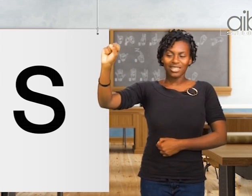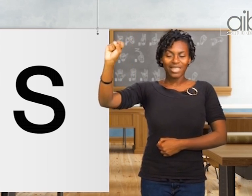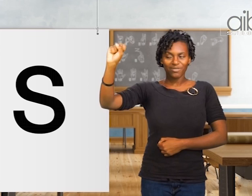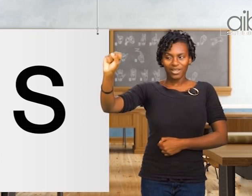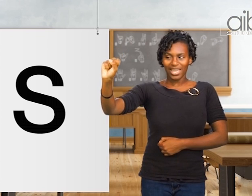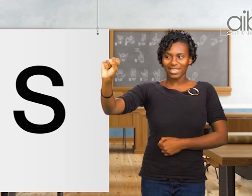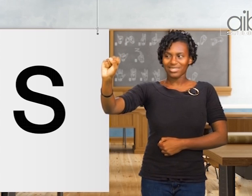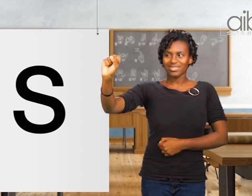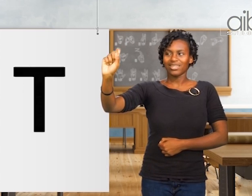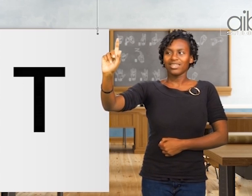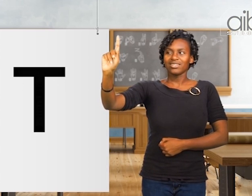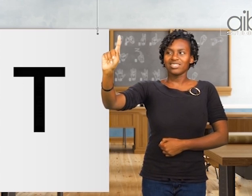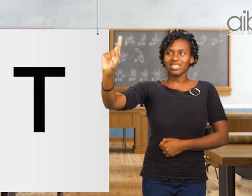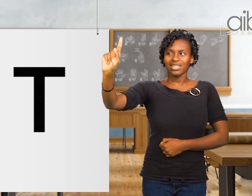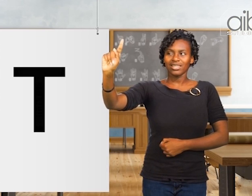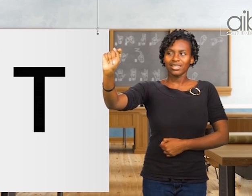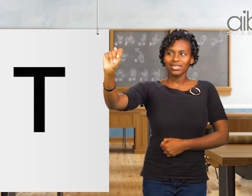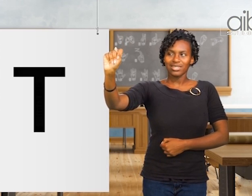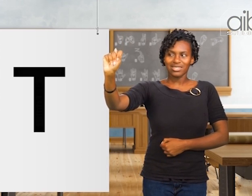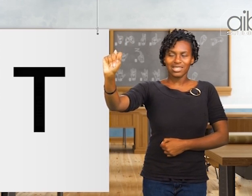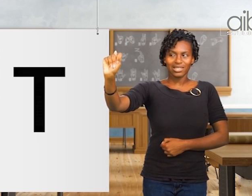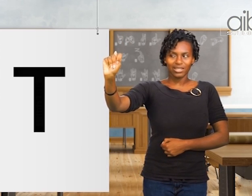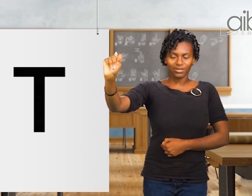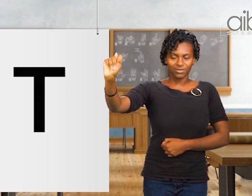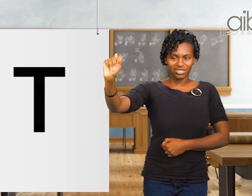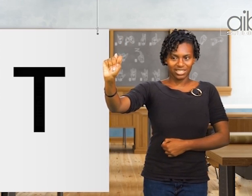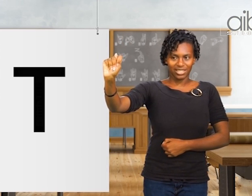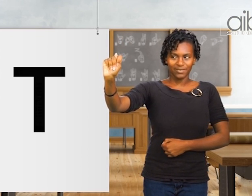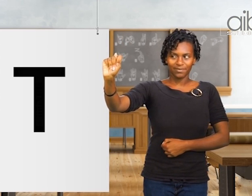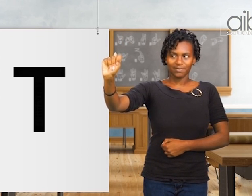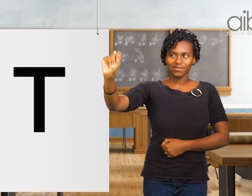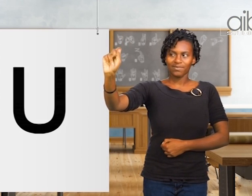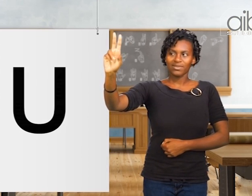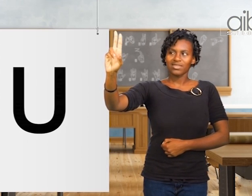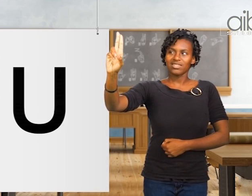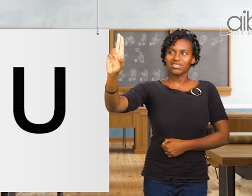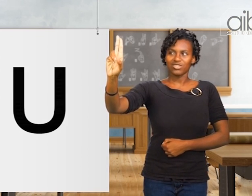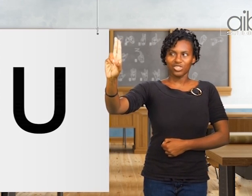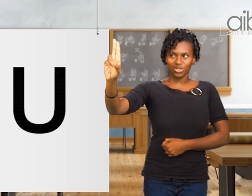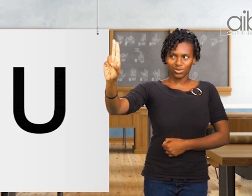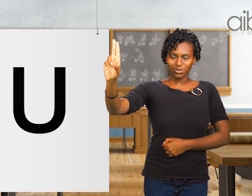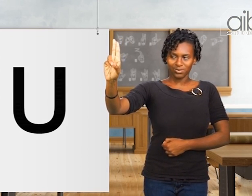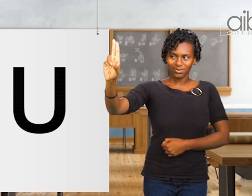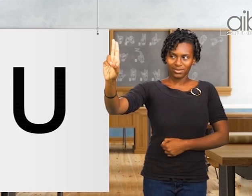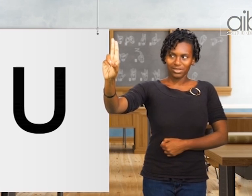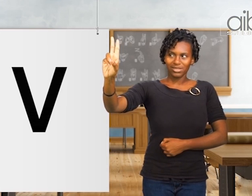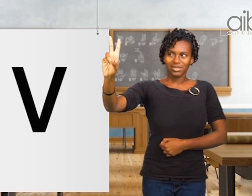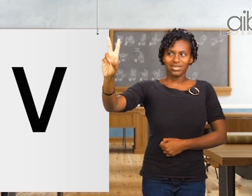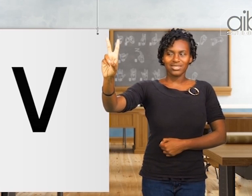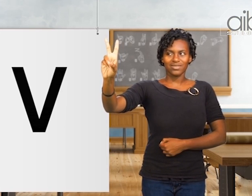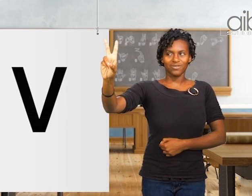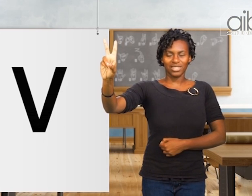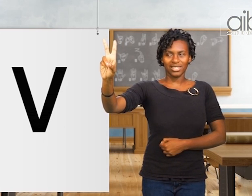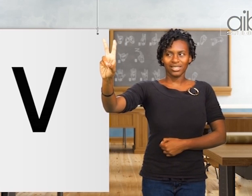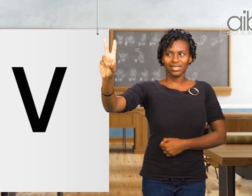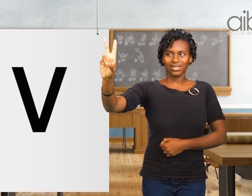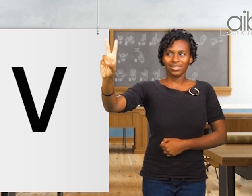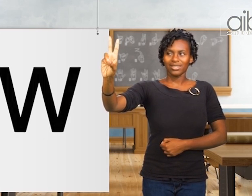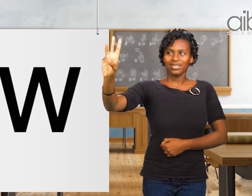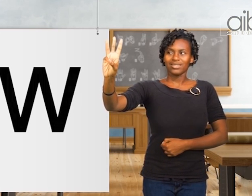that for S. T, this is the letter for T. This is U. This is V. This